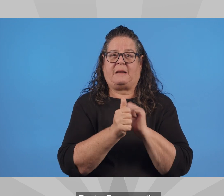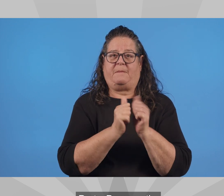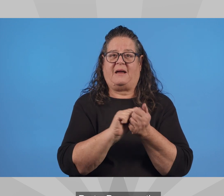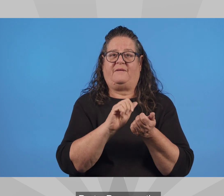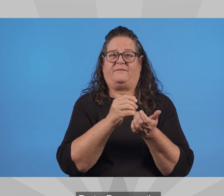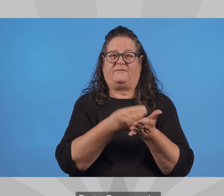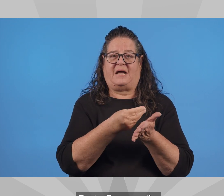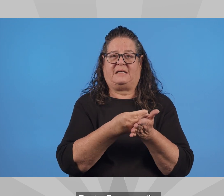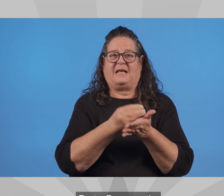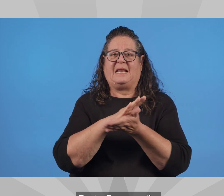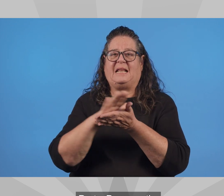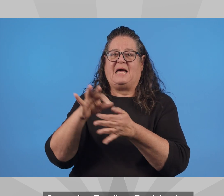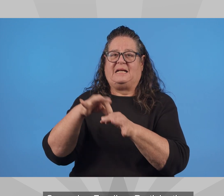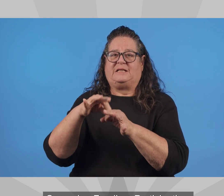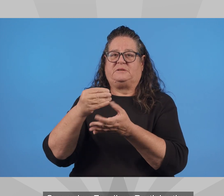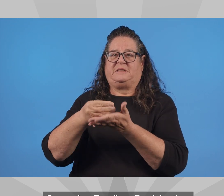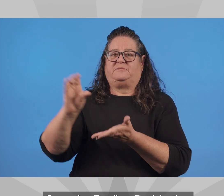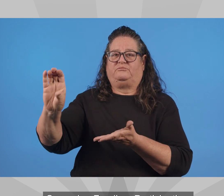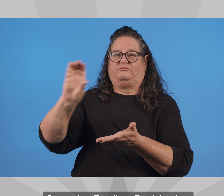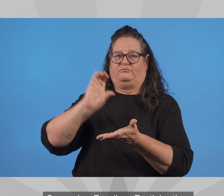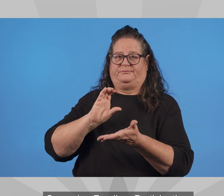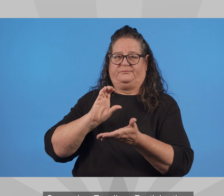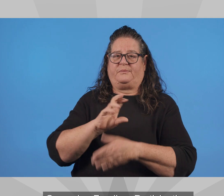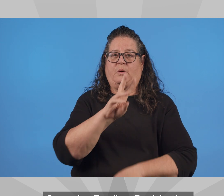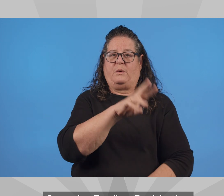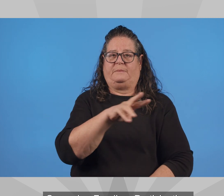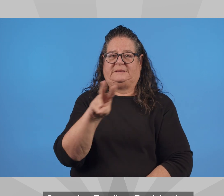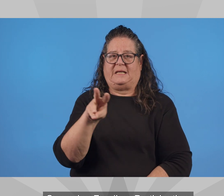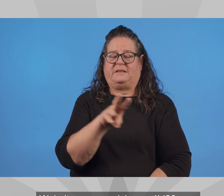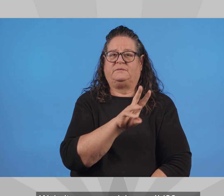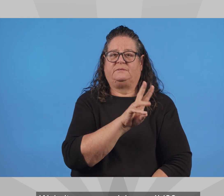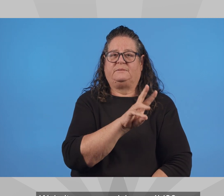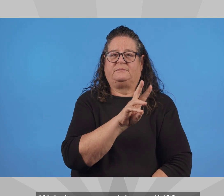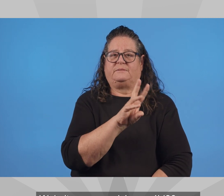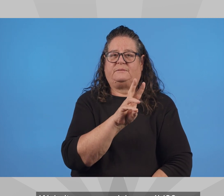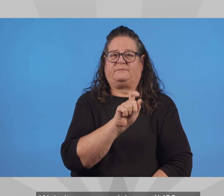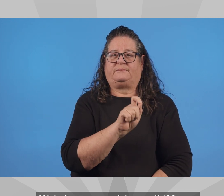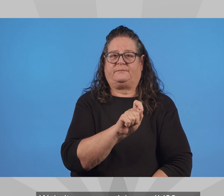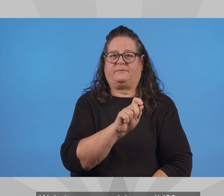Party Democratic. Campaign funding participating. Website